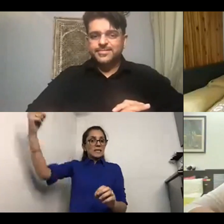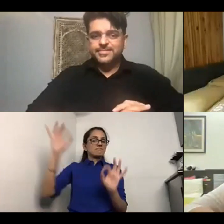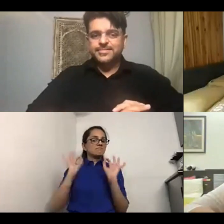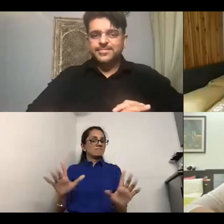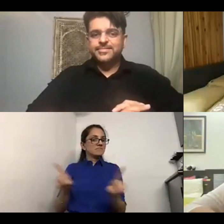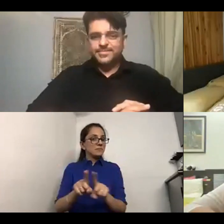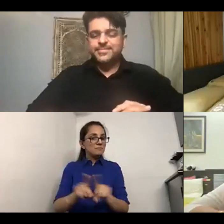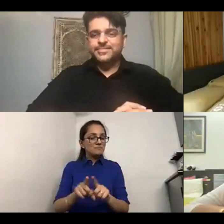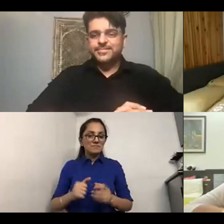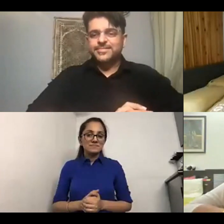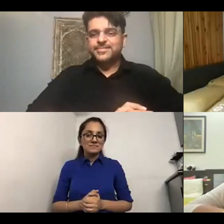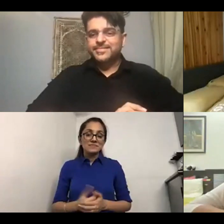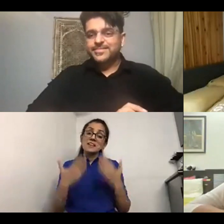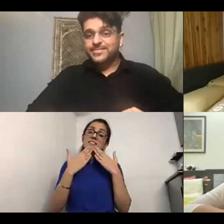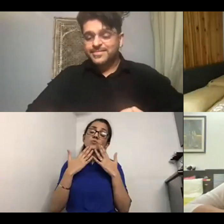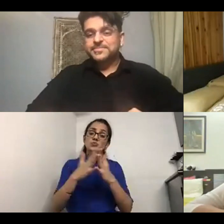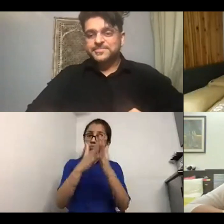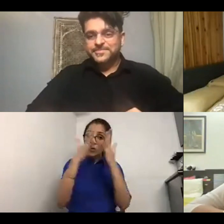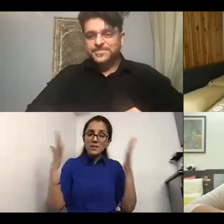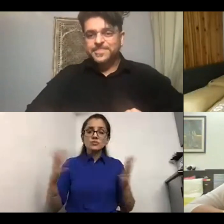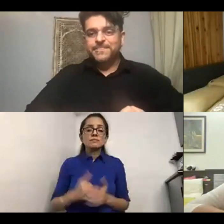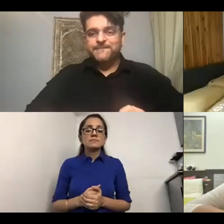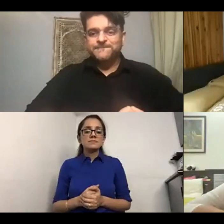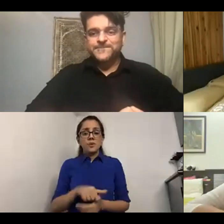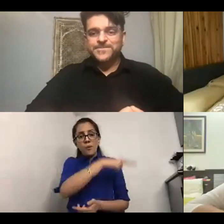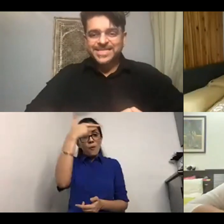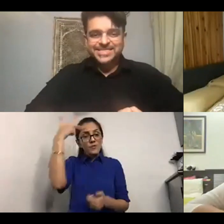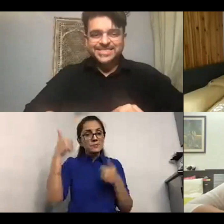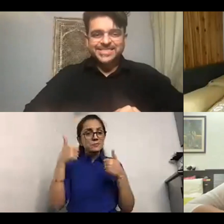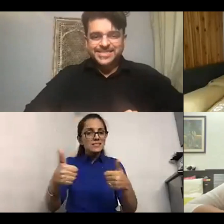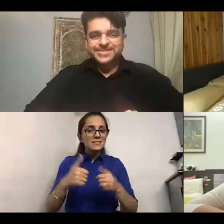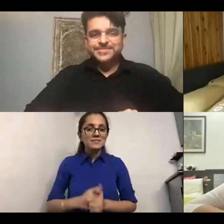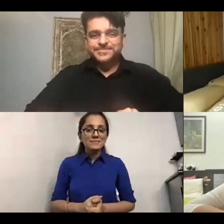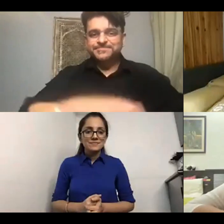on. So thank you very much, and all the best.